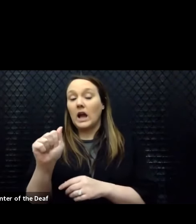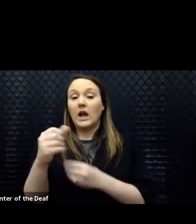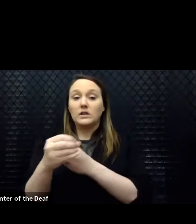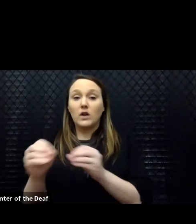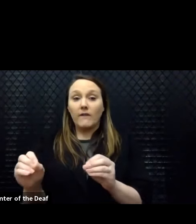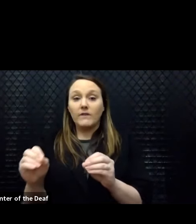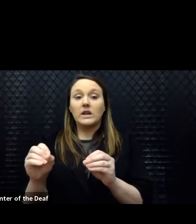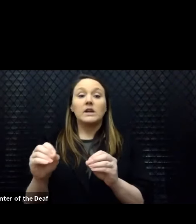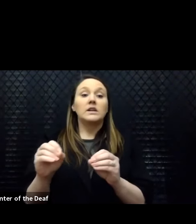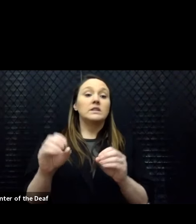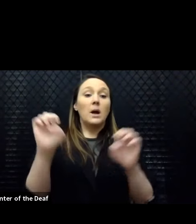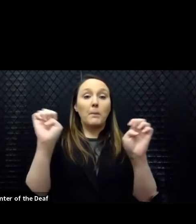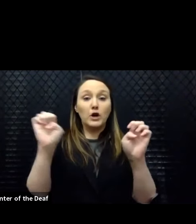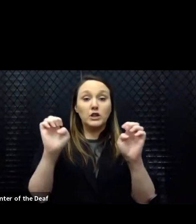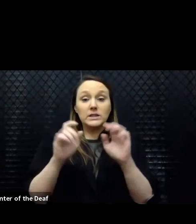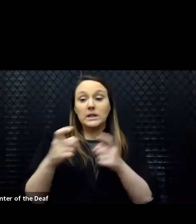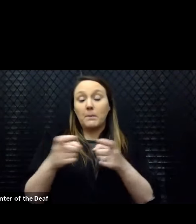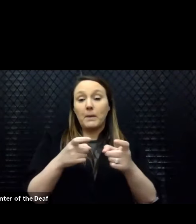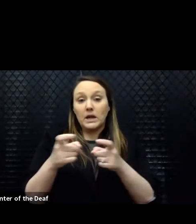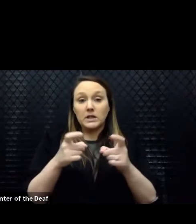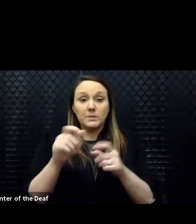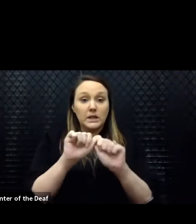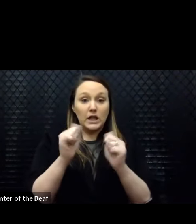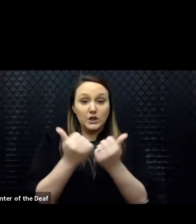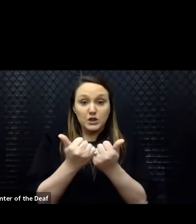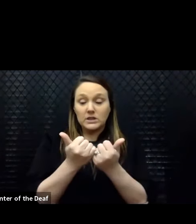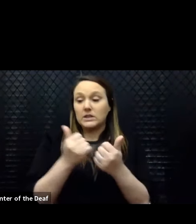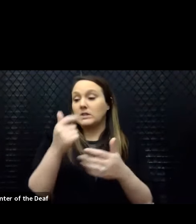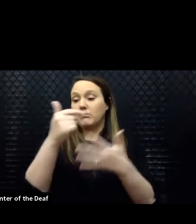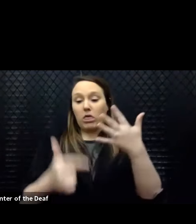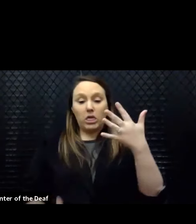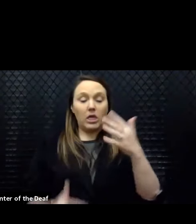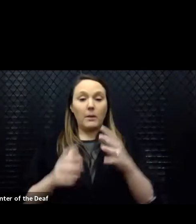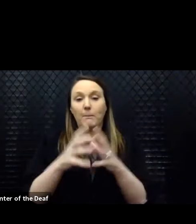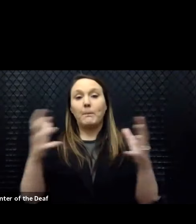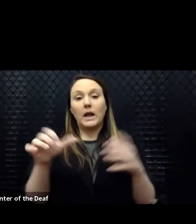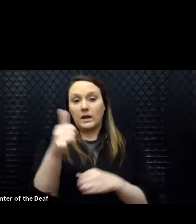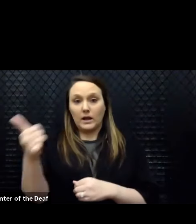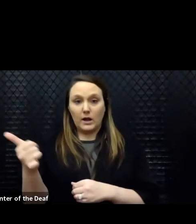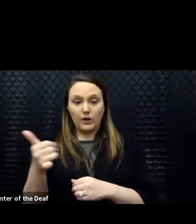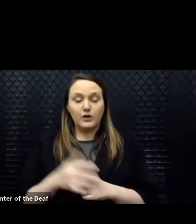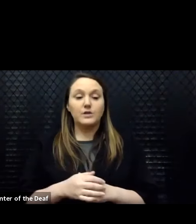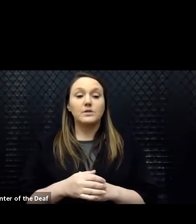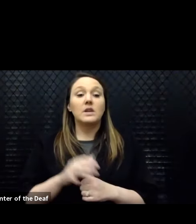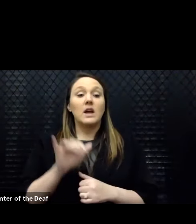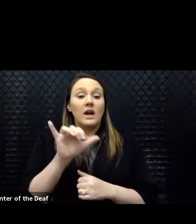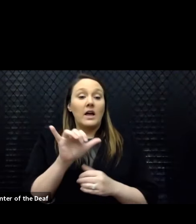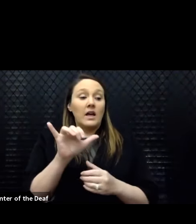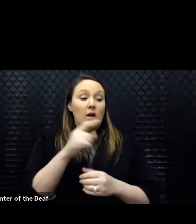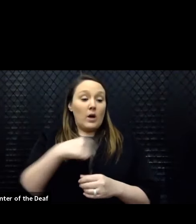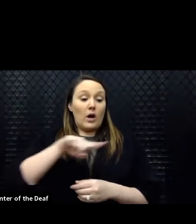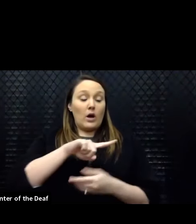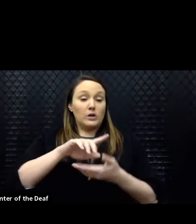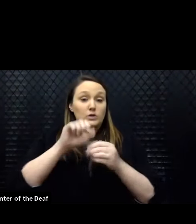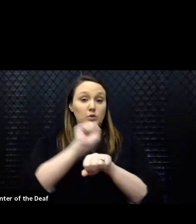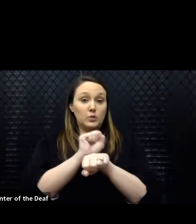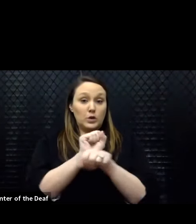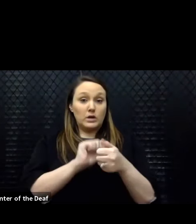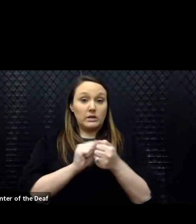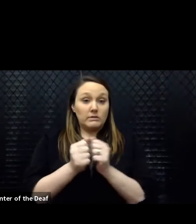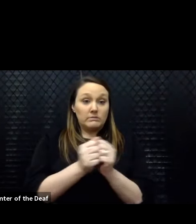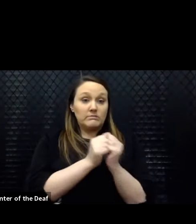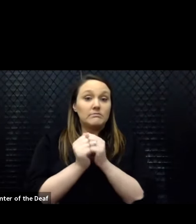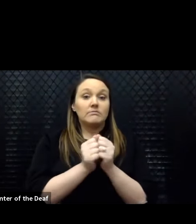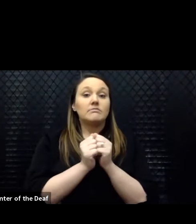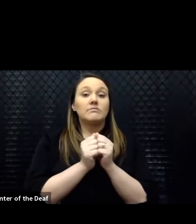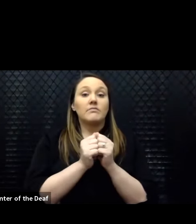Emergency Management Agency, and many others. This coordinated effort helps us to be consistent in our messaging and in our response, and we